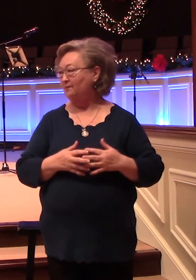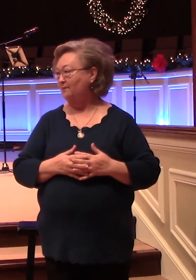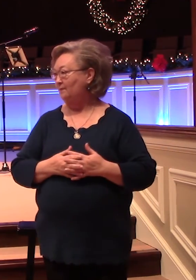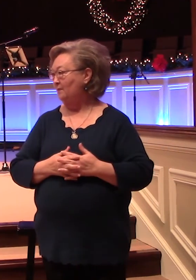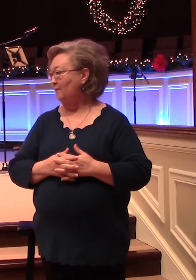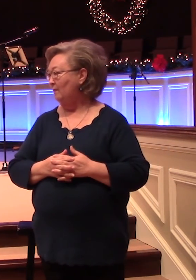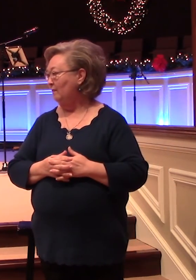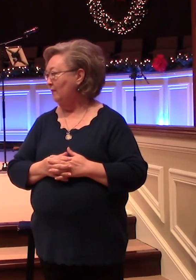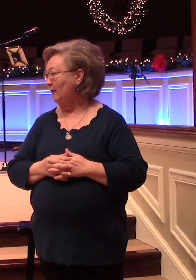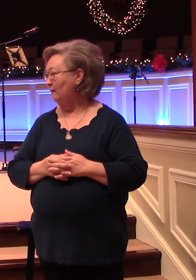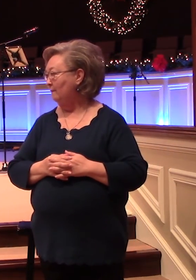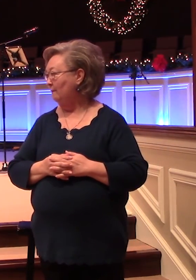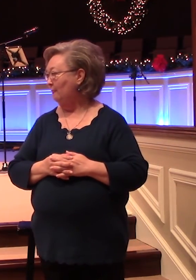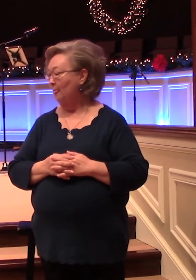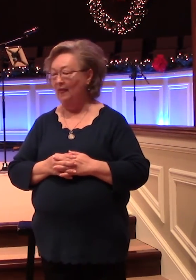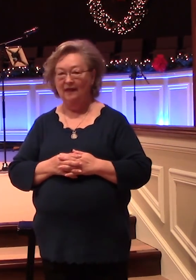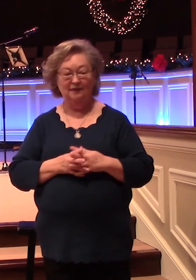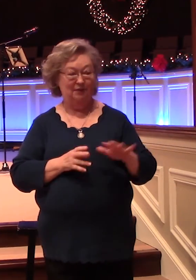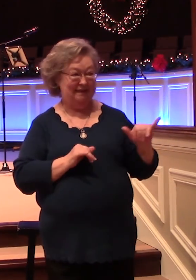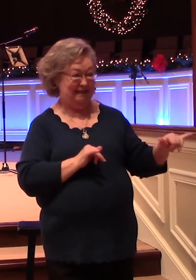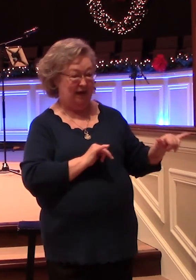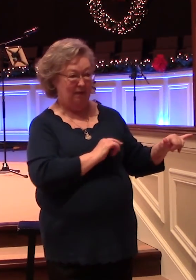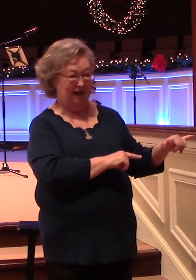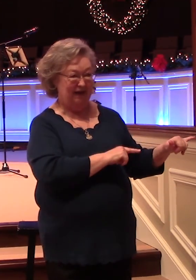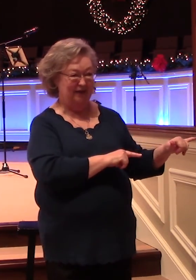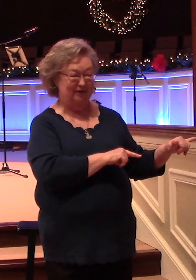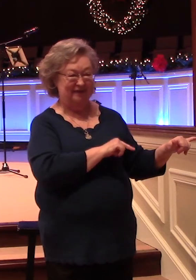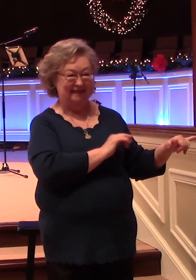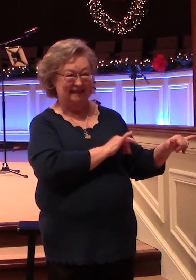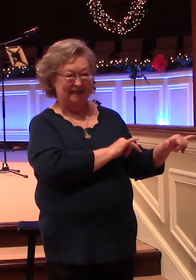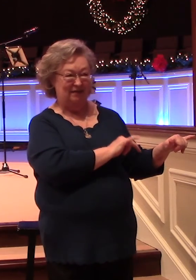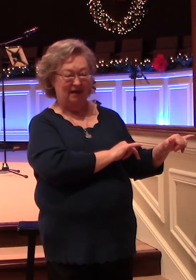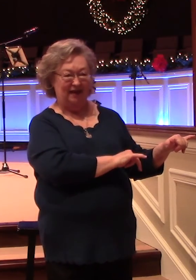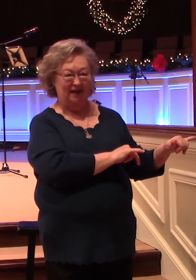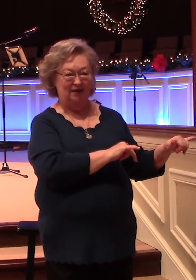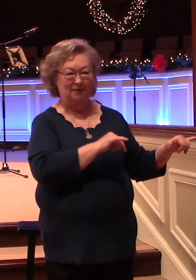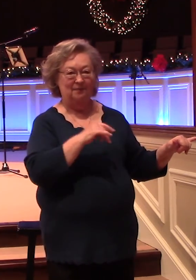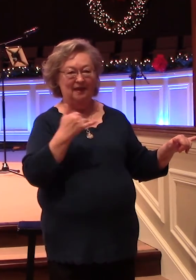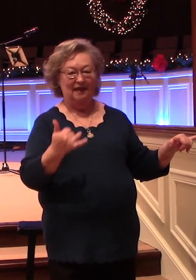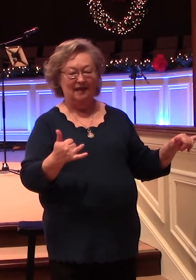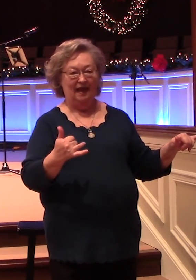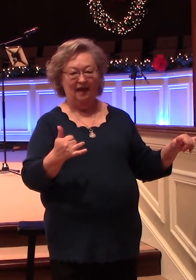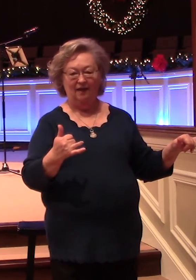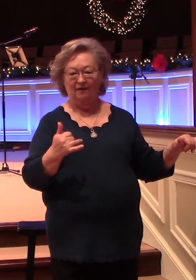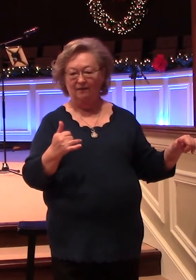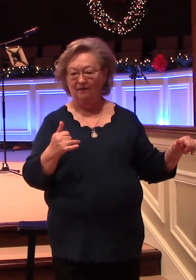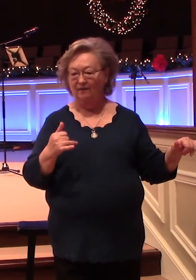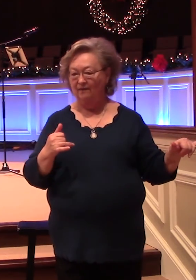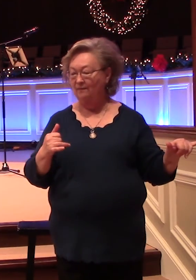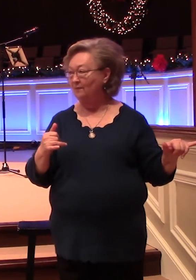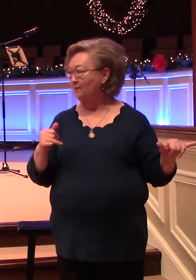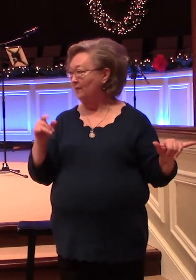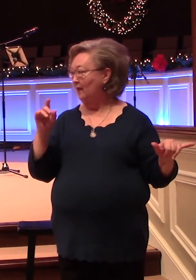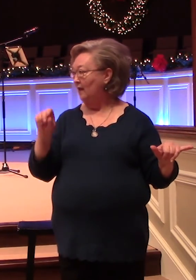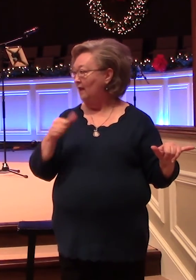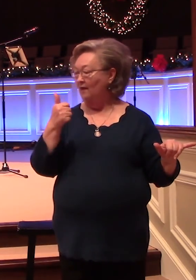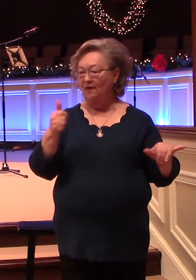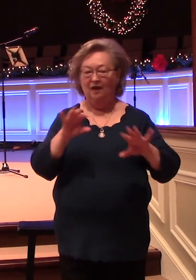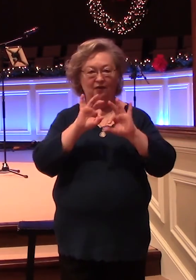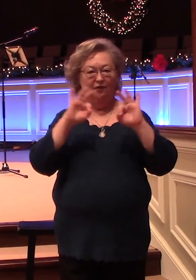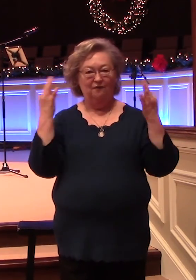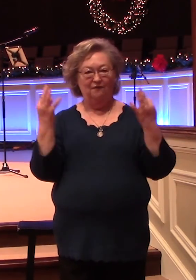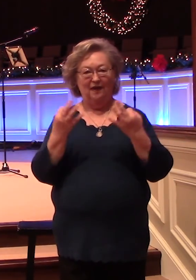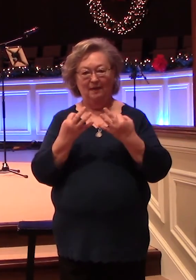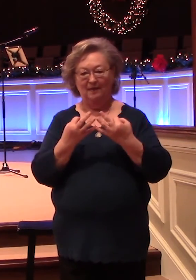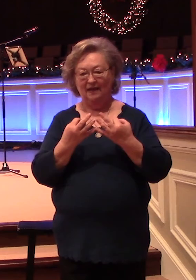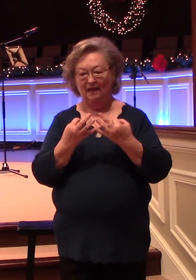And if you'll just stay right here, don't move. And then the Moy family, y'all come stand with me here. In fact, if you'll just stand next to Lexi. This